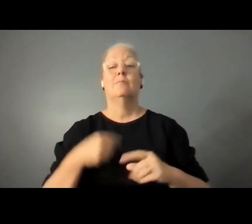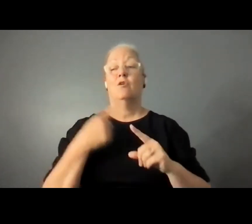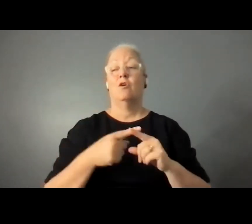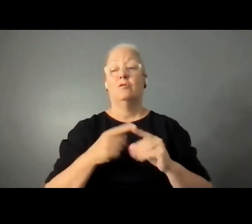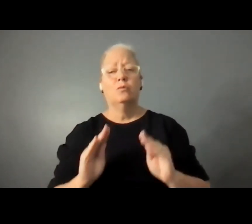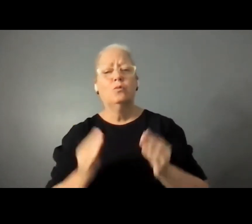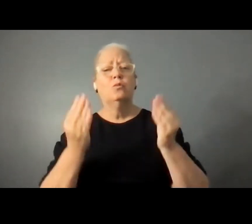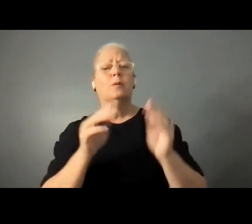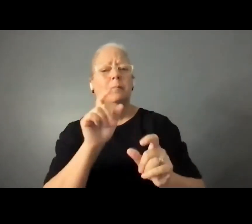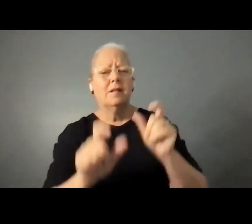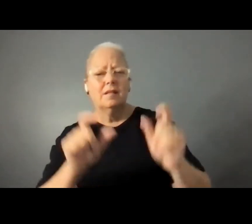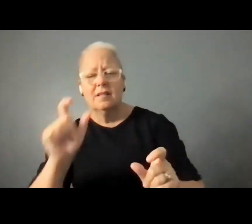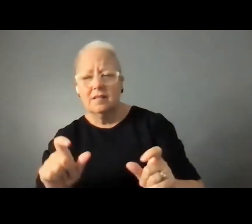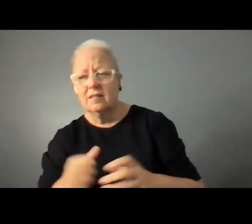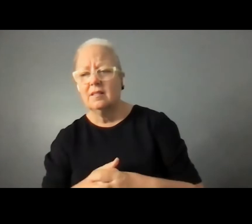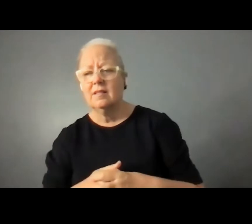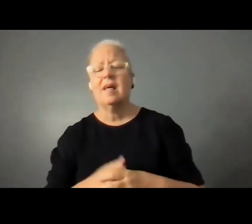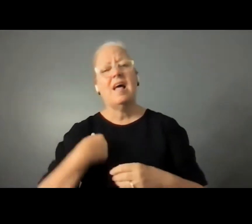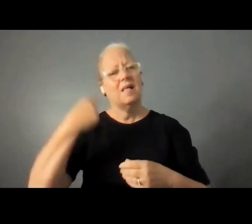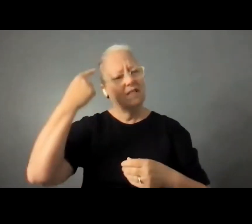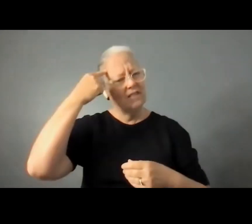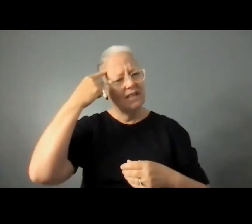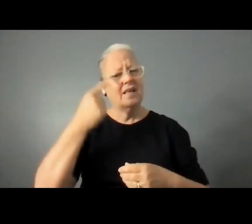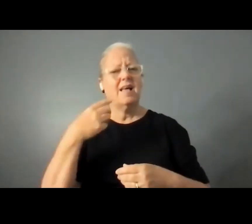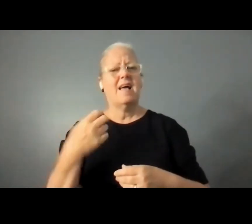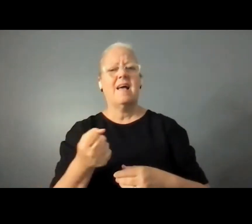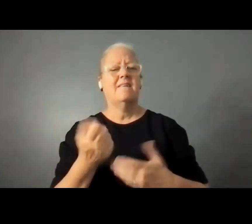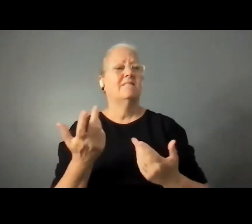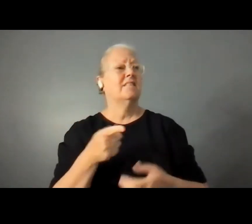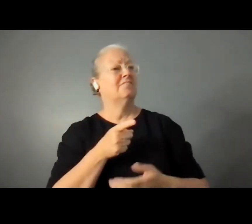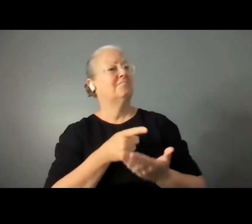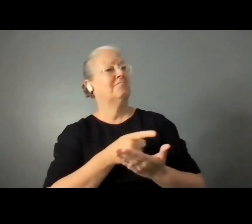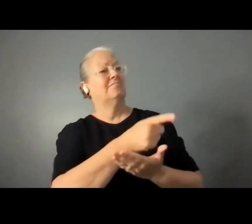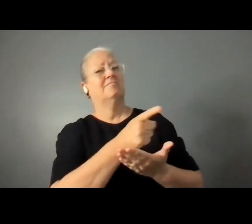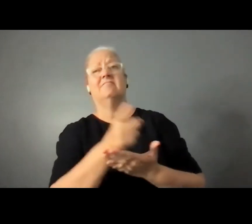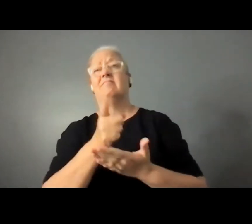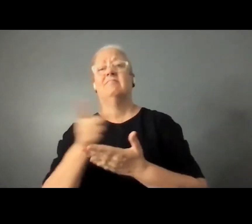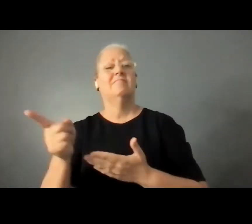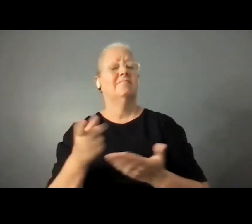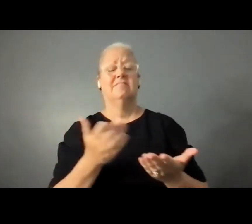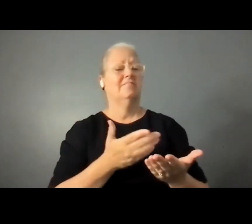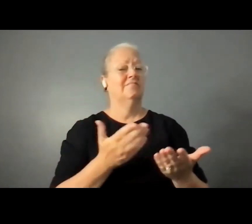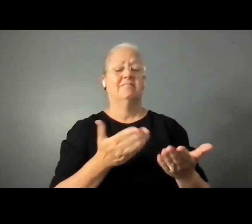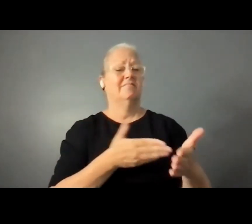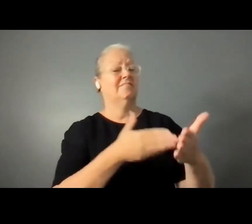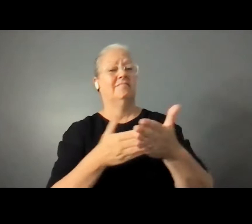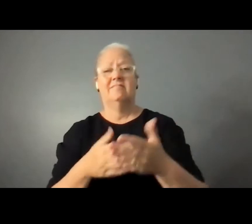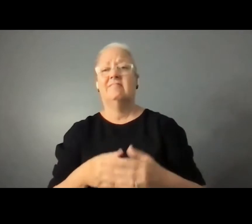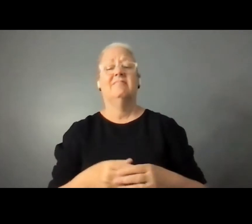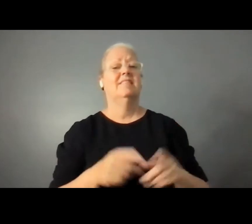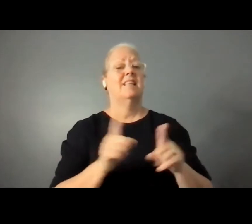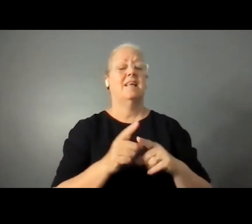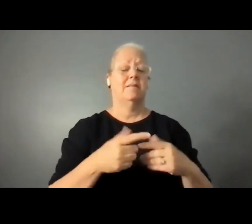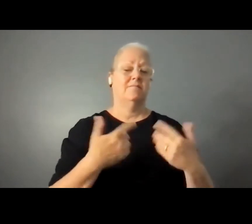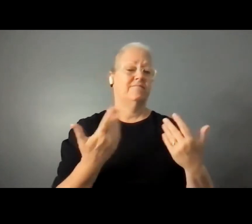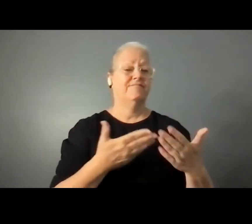the barriers are found in every aspect of our lives. Physical barriers, institutional, as well as